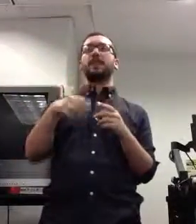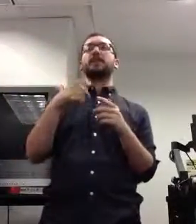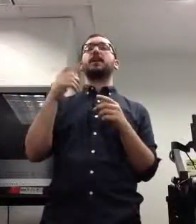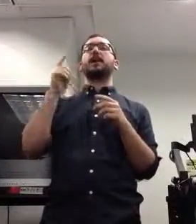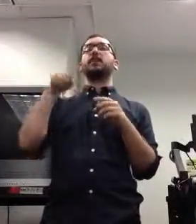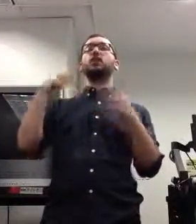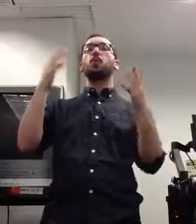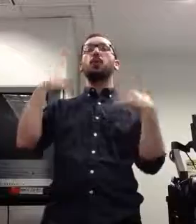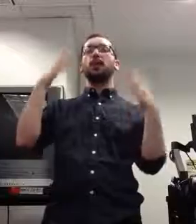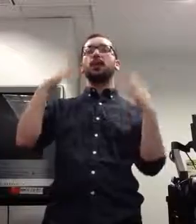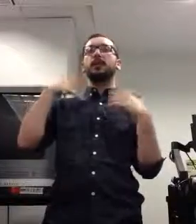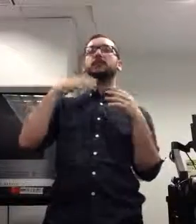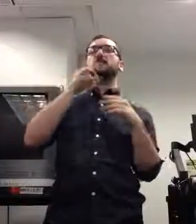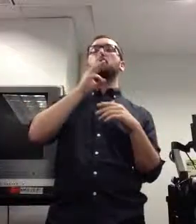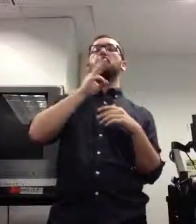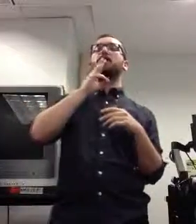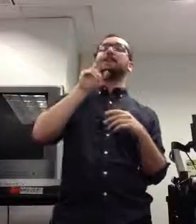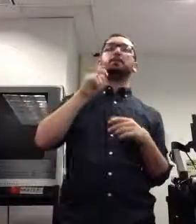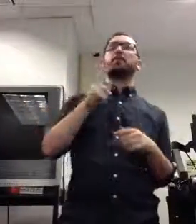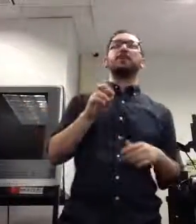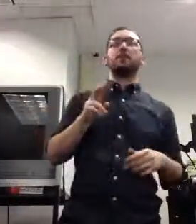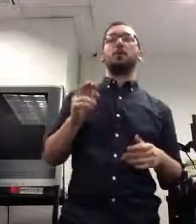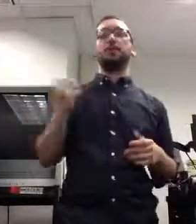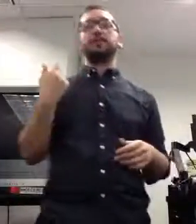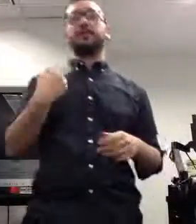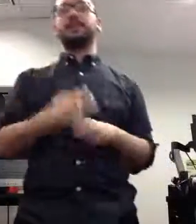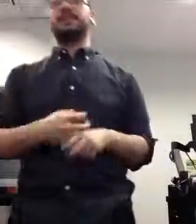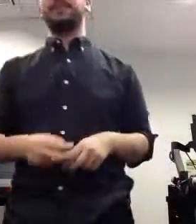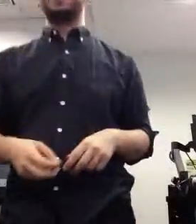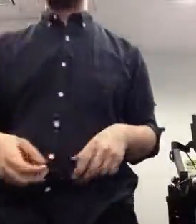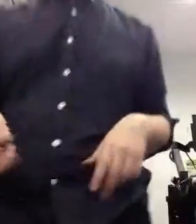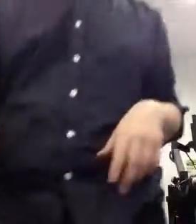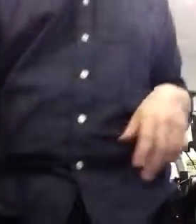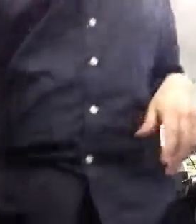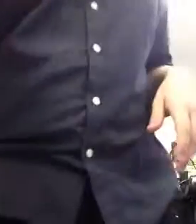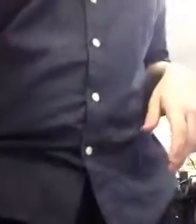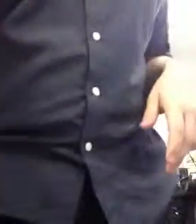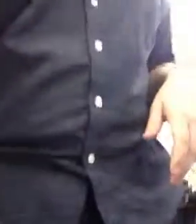cool water vapor, it turns into... Okay. Ooh, that was hard. You faked it till you made Yeah.